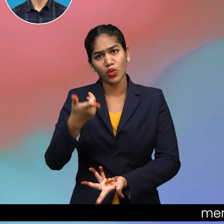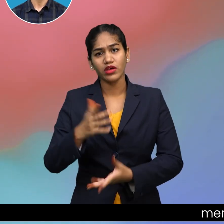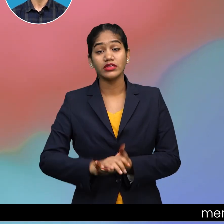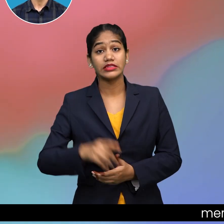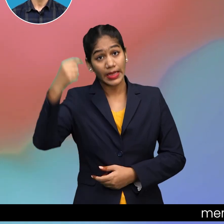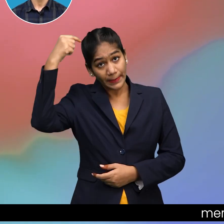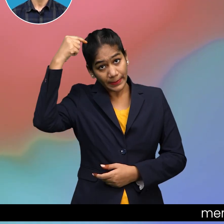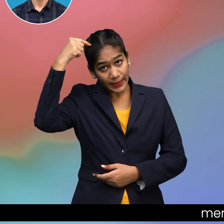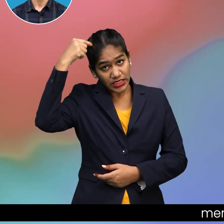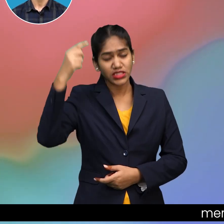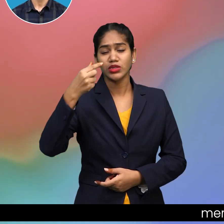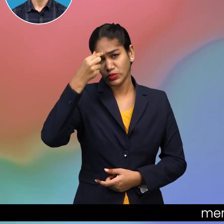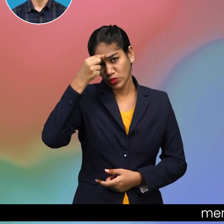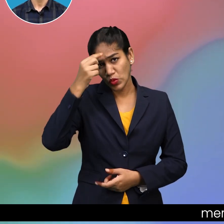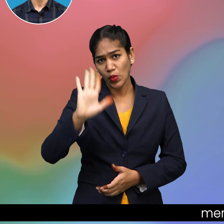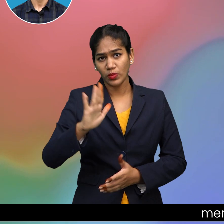mental defect,